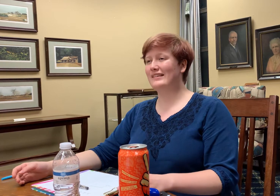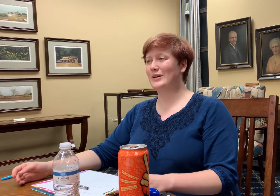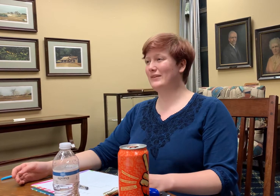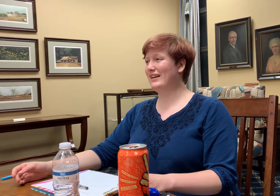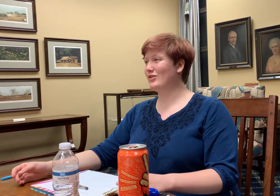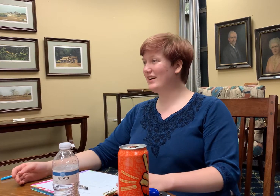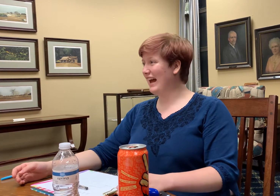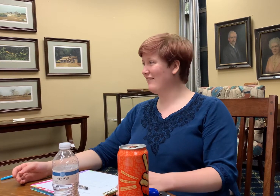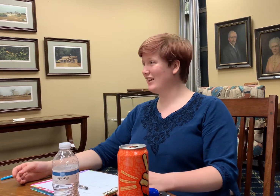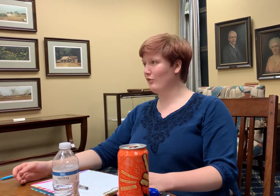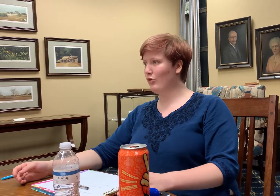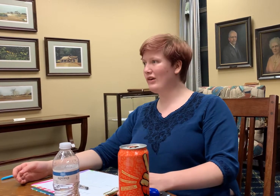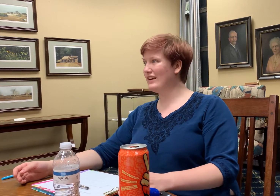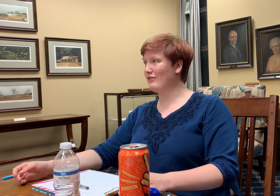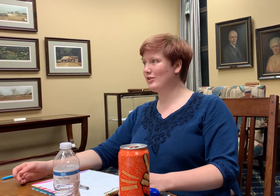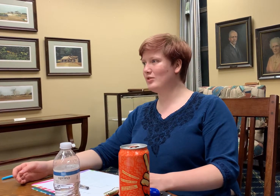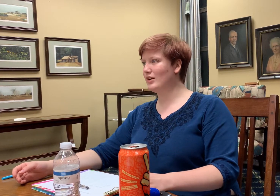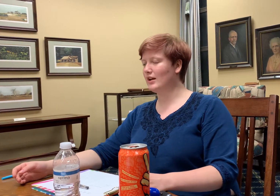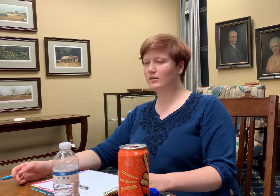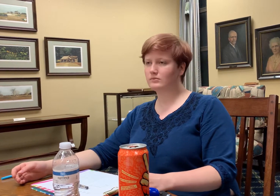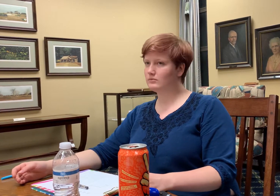was a great advocate for the deaf community.